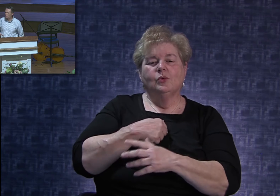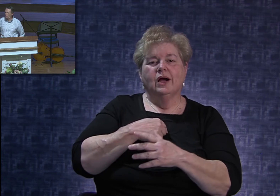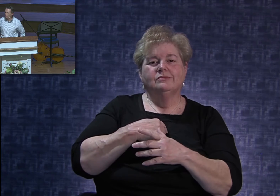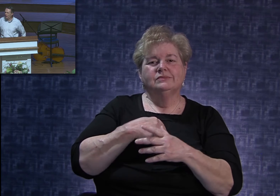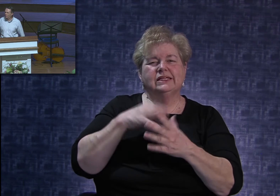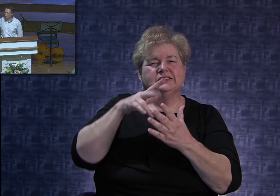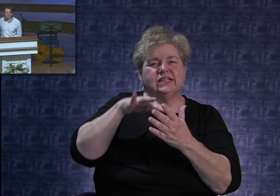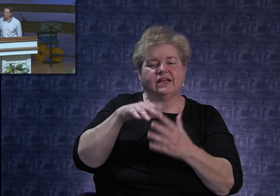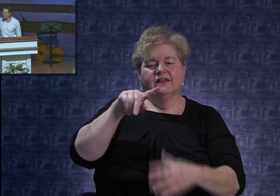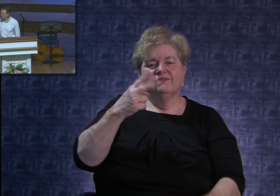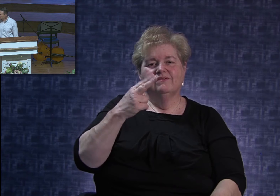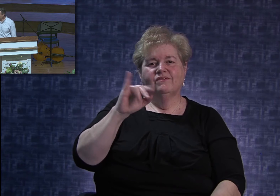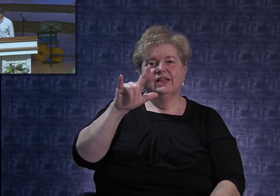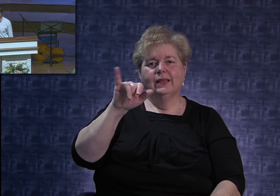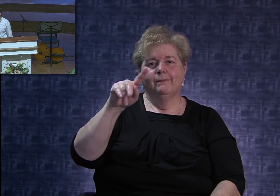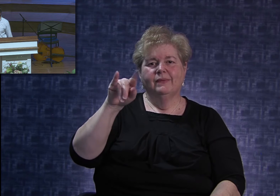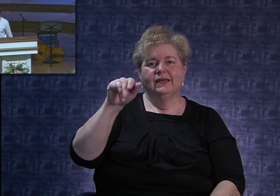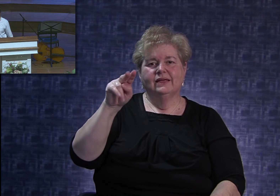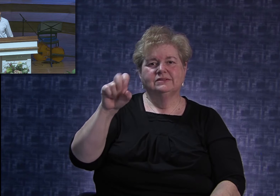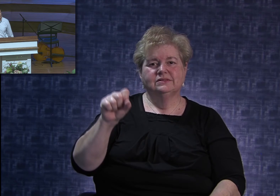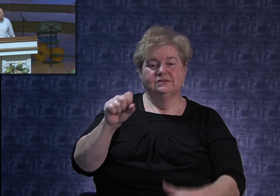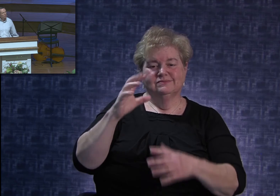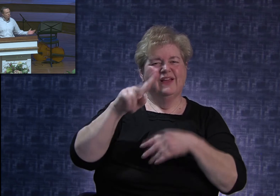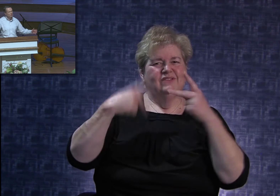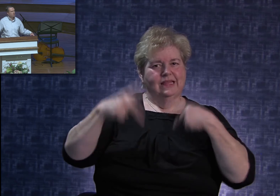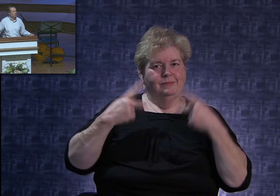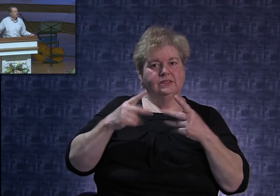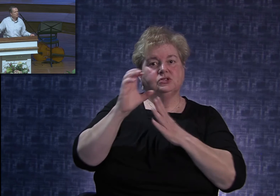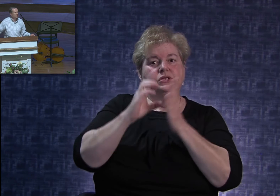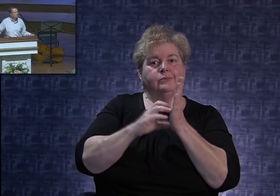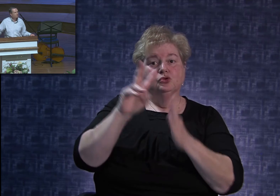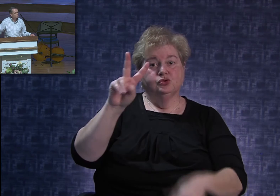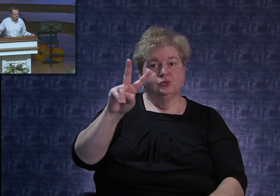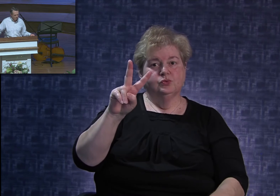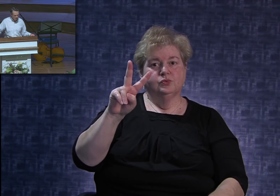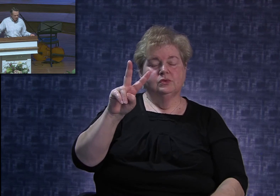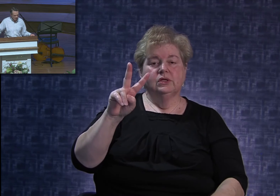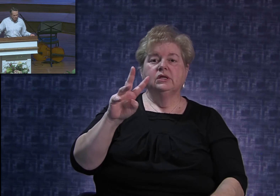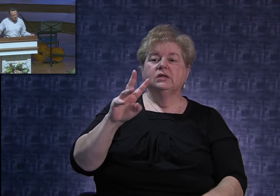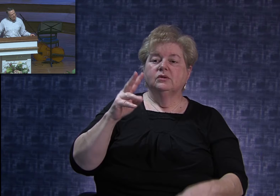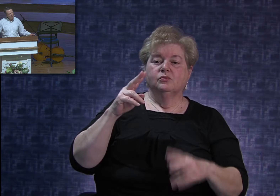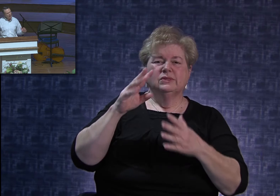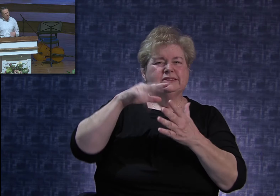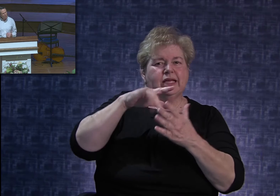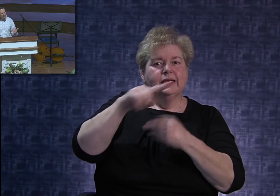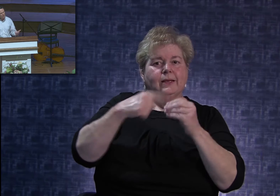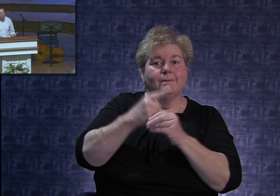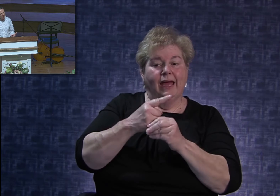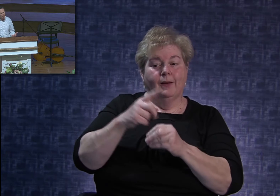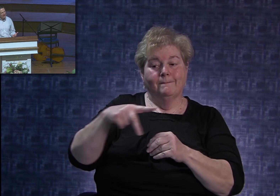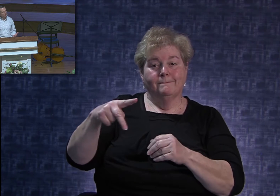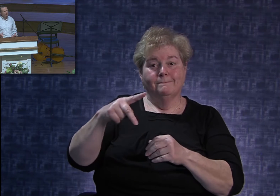Philippians 2 at Paul's illustration of the Lord Jesus Christ himself. And we spent a couple of